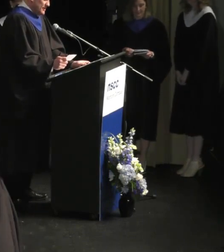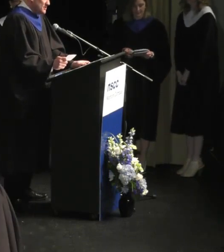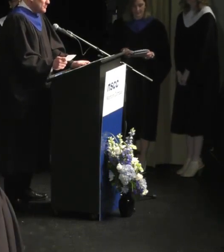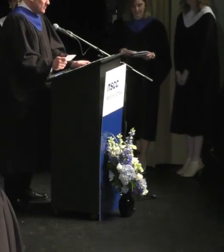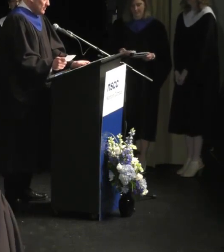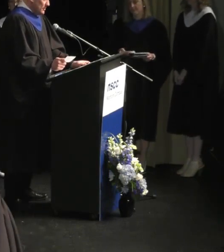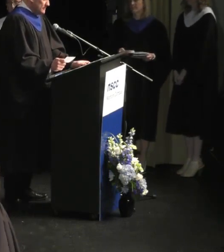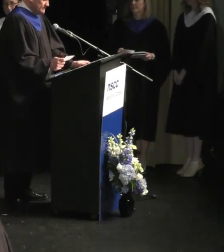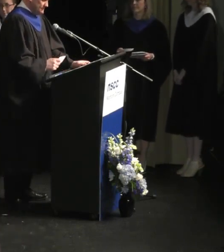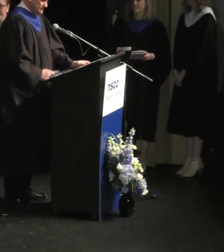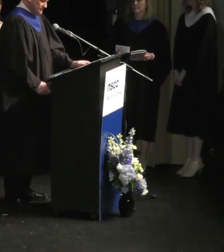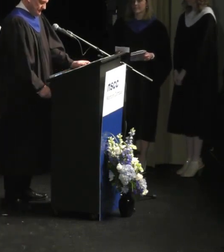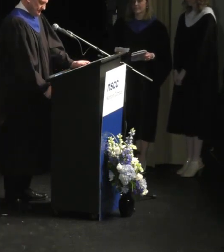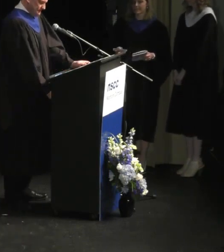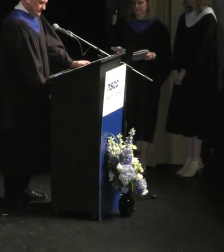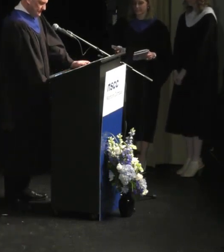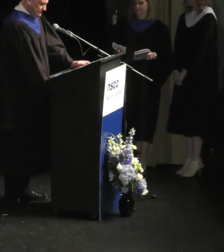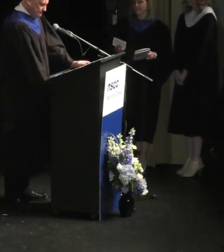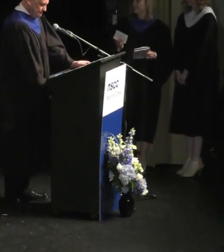Alicia Cerule.